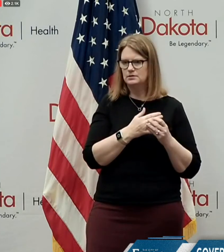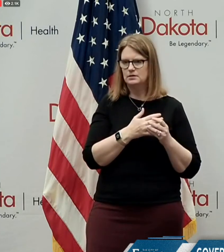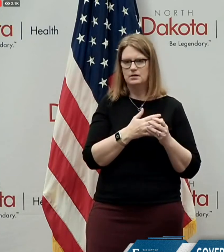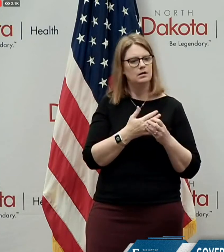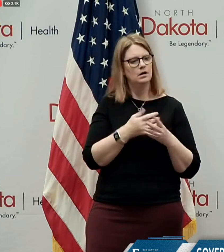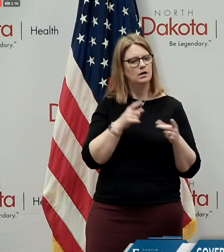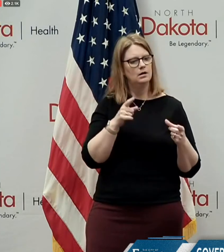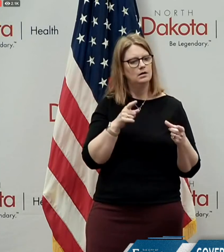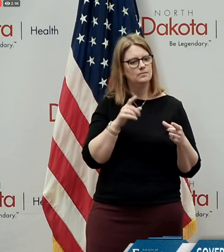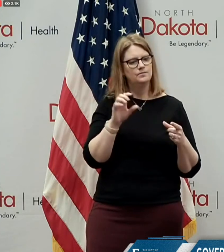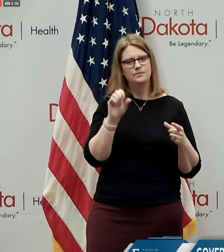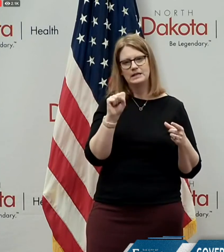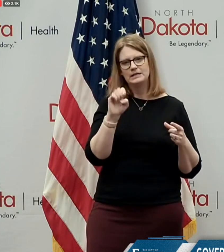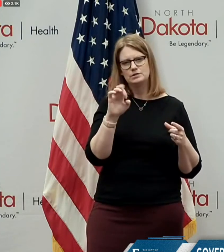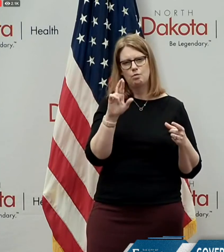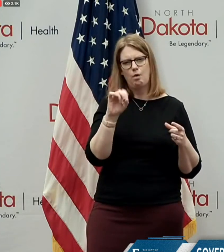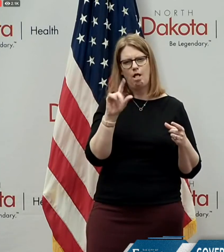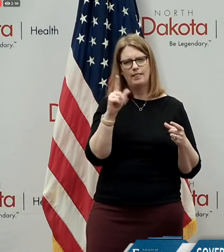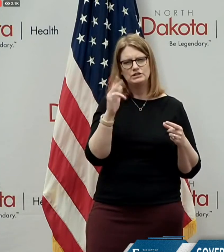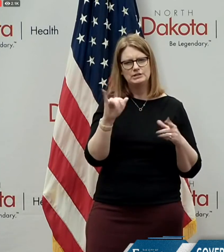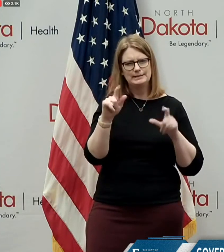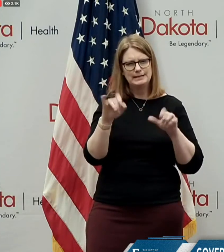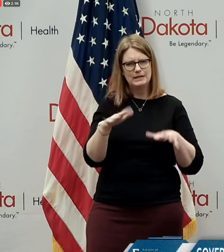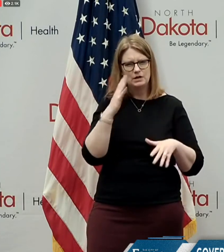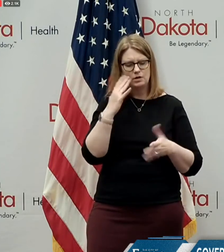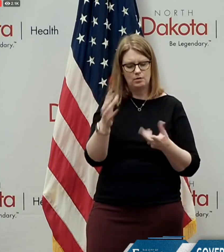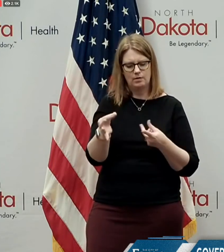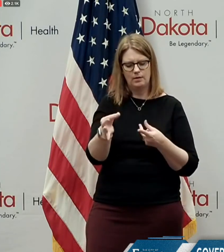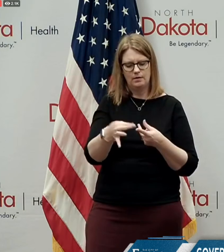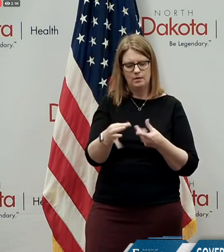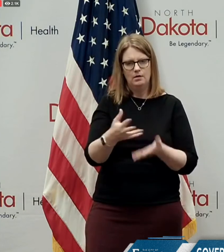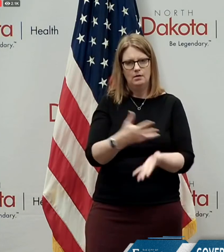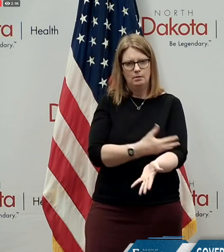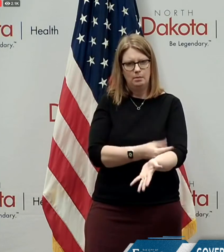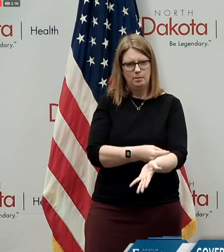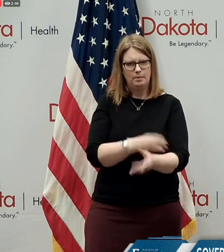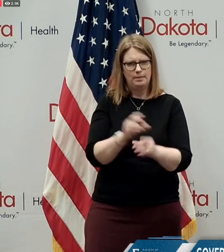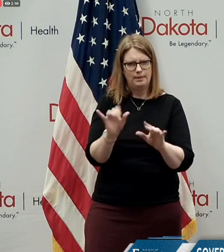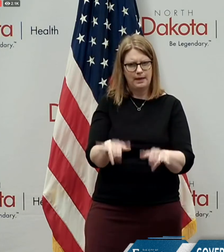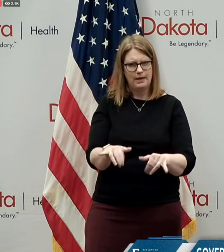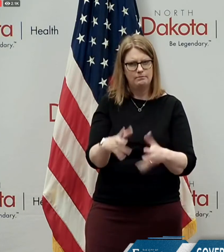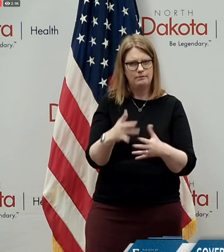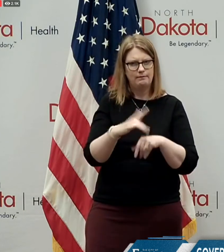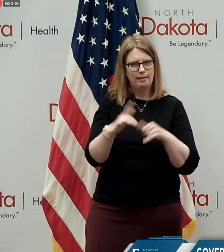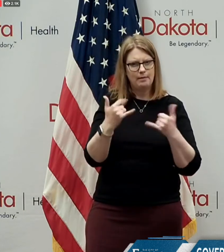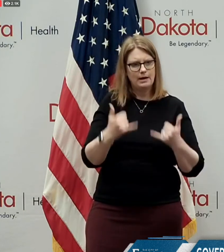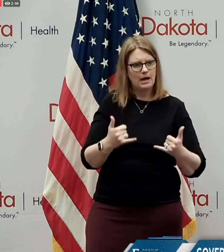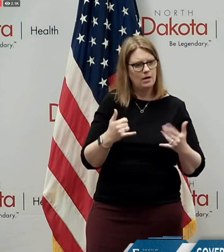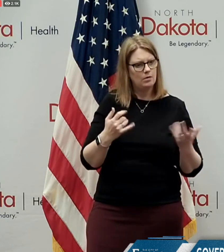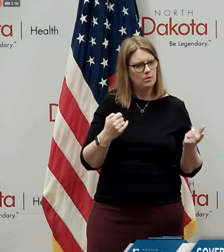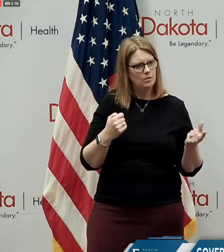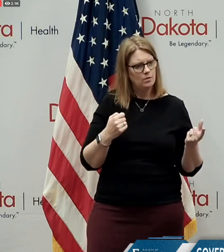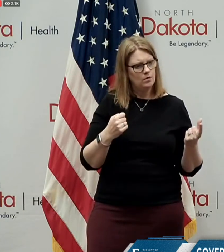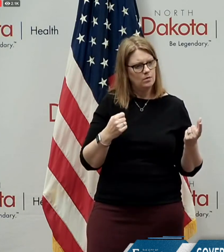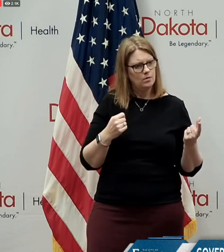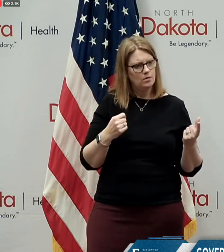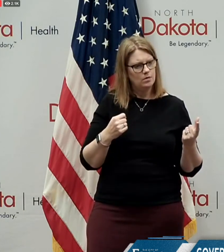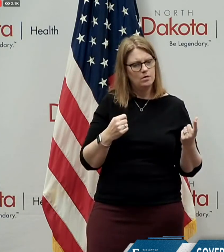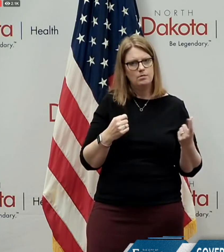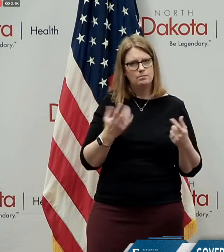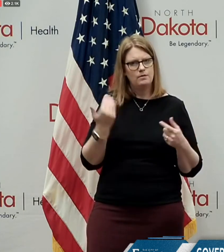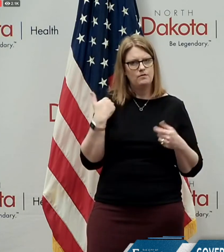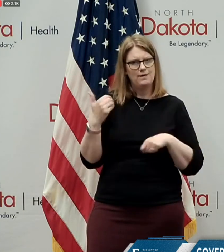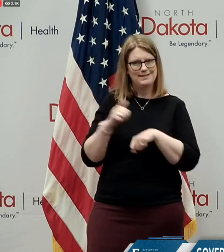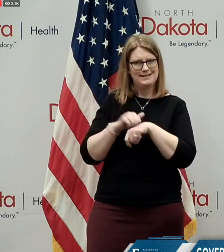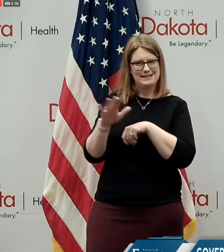this is on the serology testing. These are the blood tests. Are they available now? They were the ones that were sent to the lab. They've